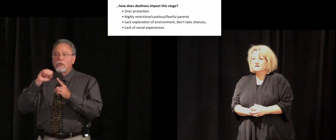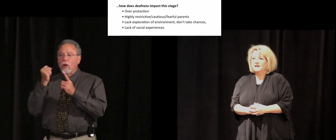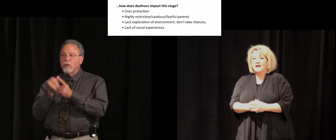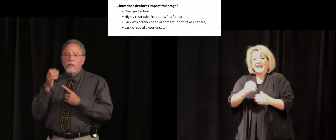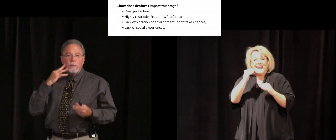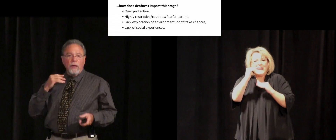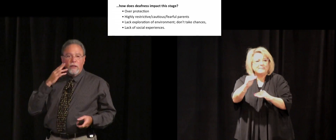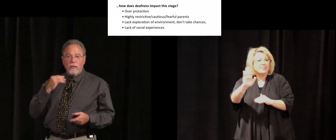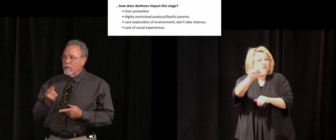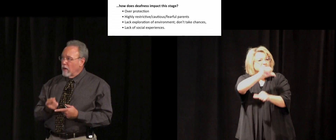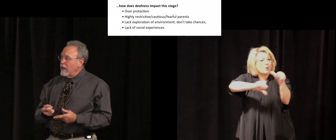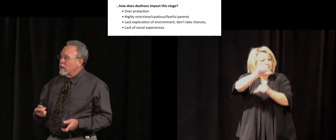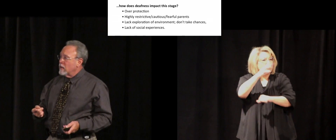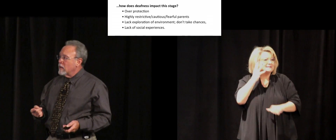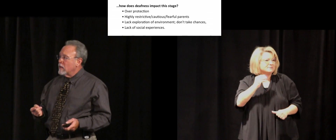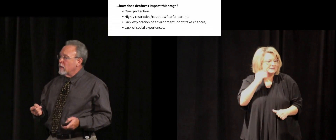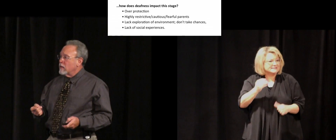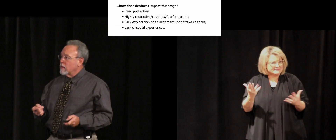Experimenting is okay.